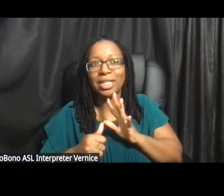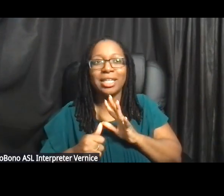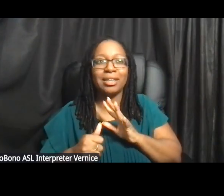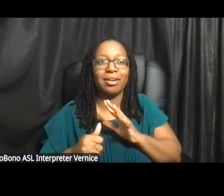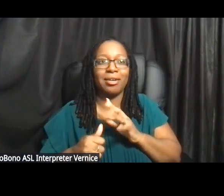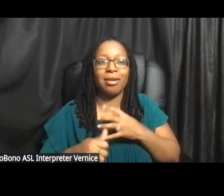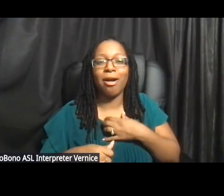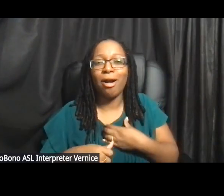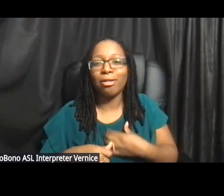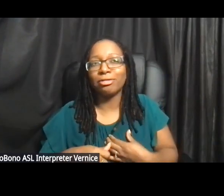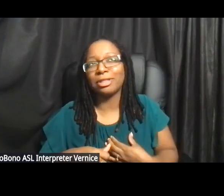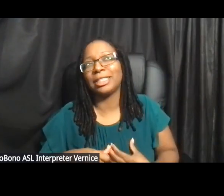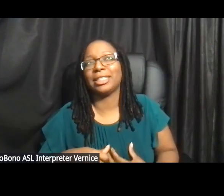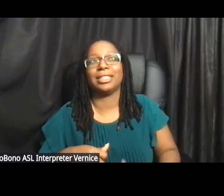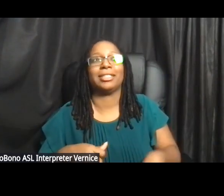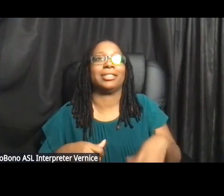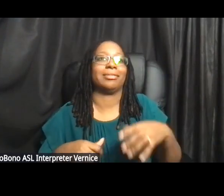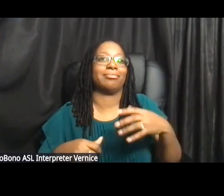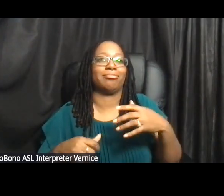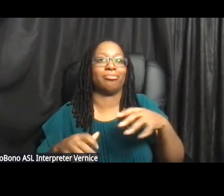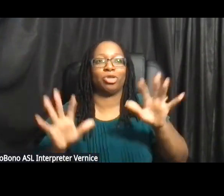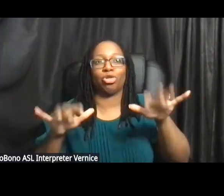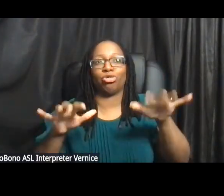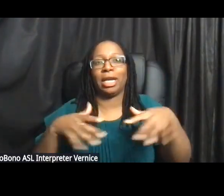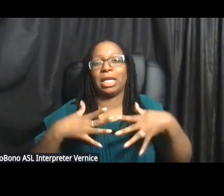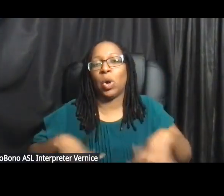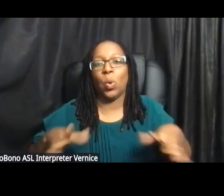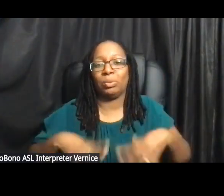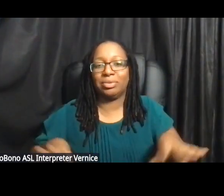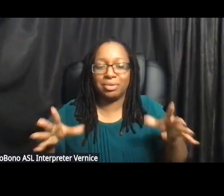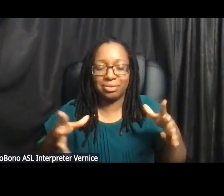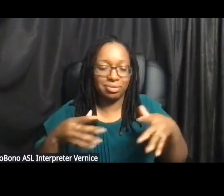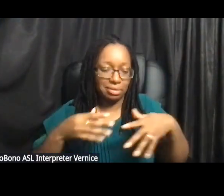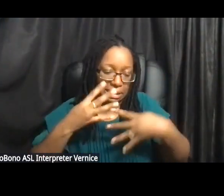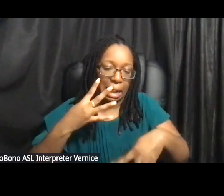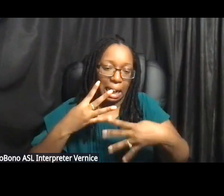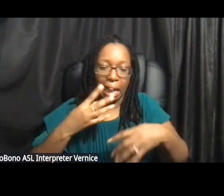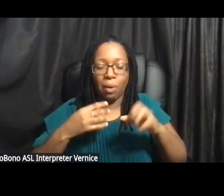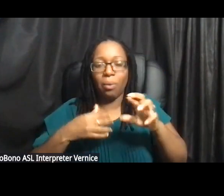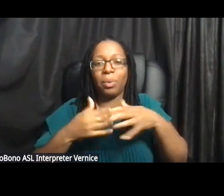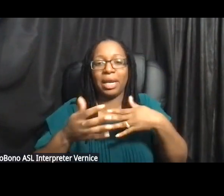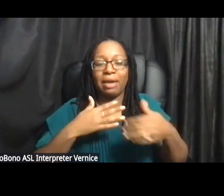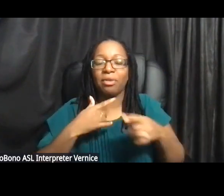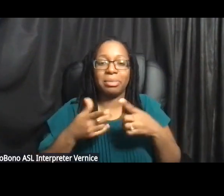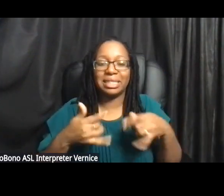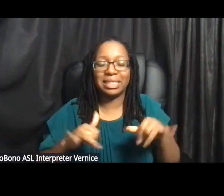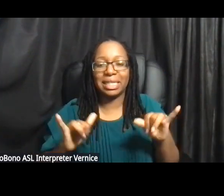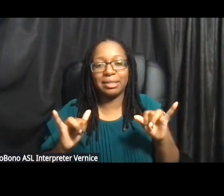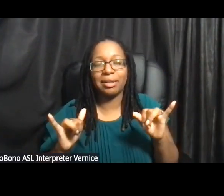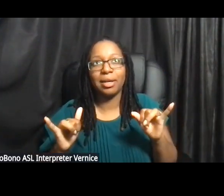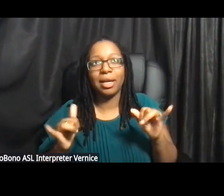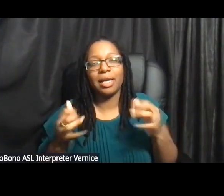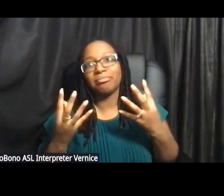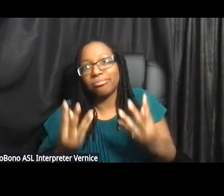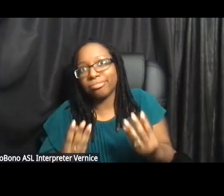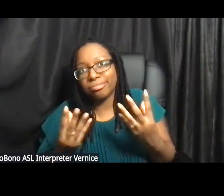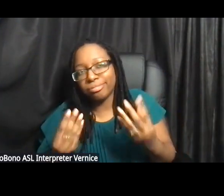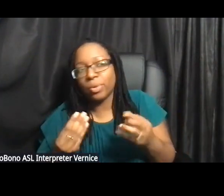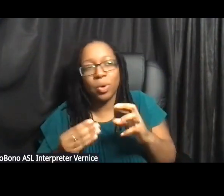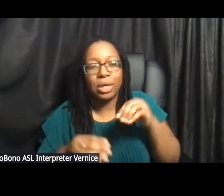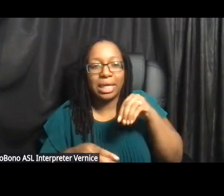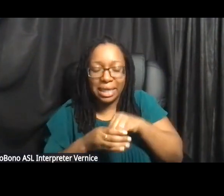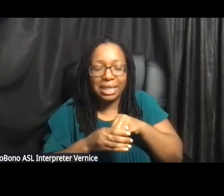with fangs that's dripping slobber, drool, whatever, but it's just finished eating. It's full, it's satiate, or it's satiating. It's in the process